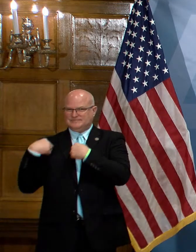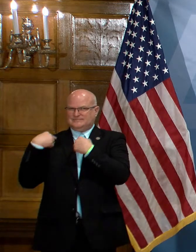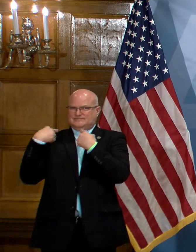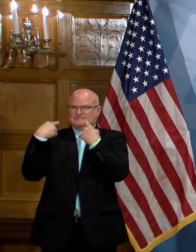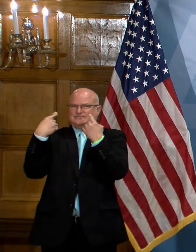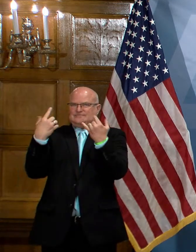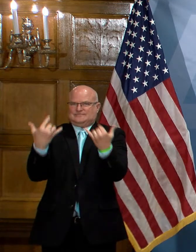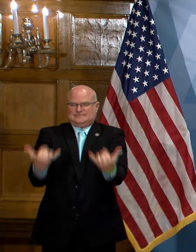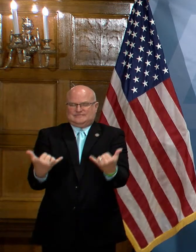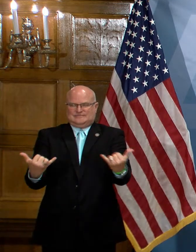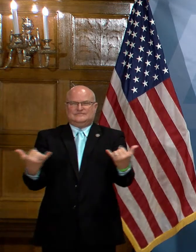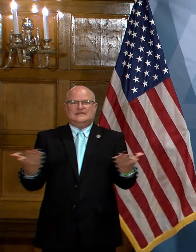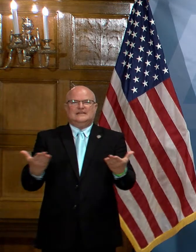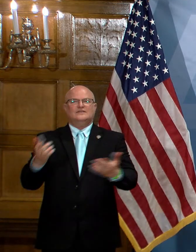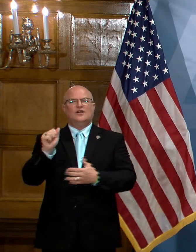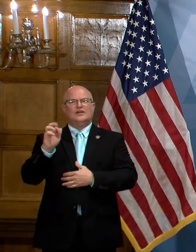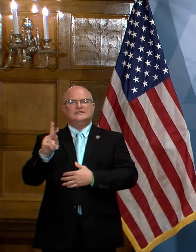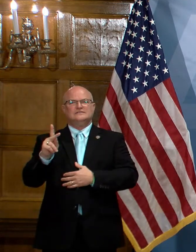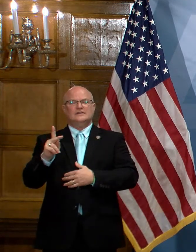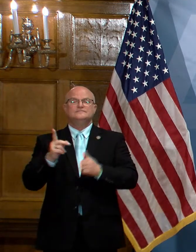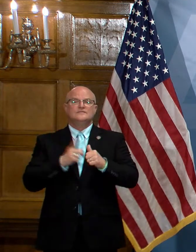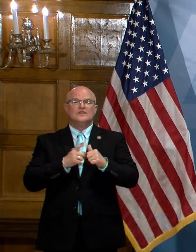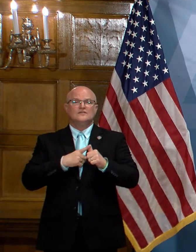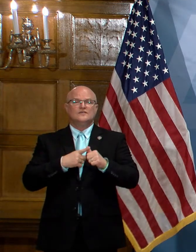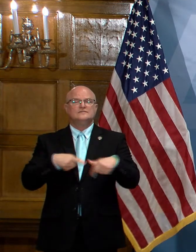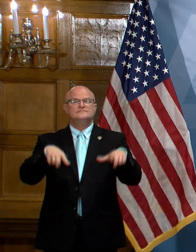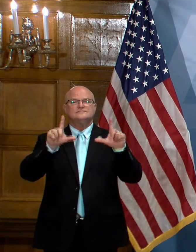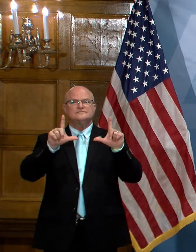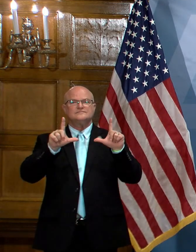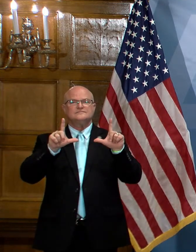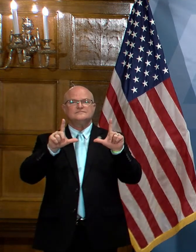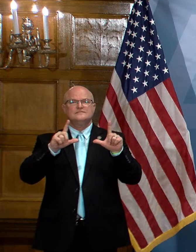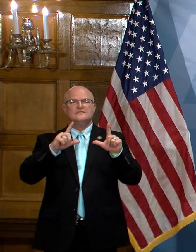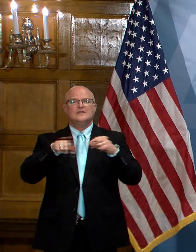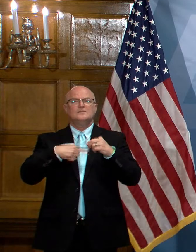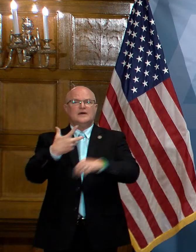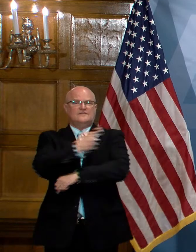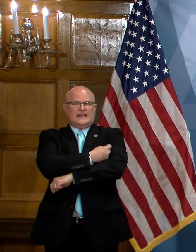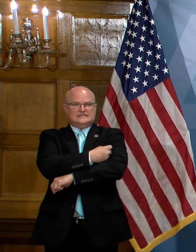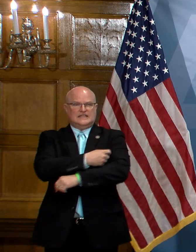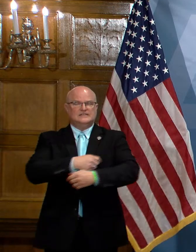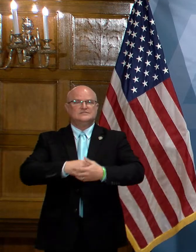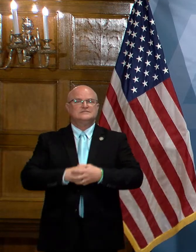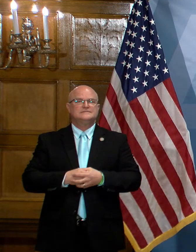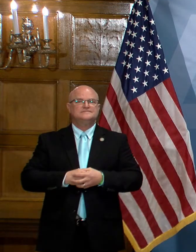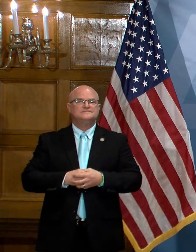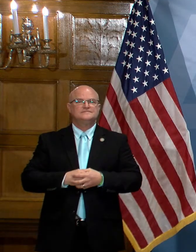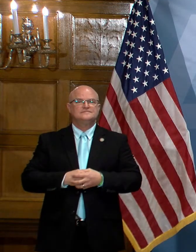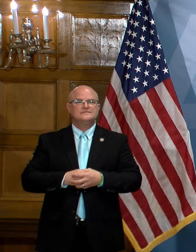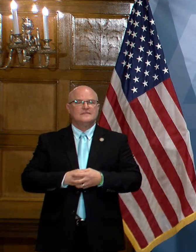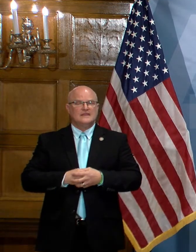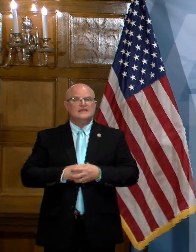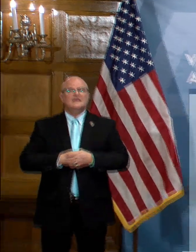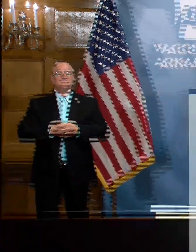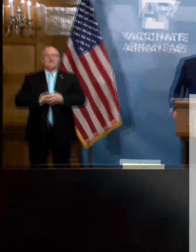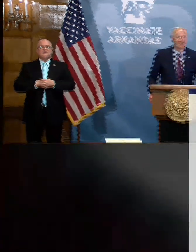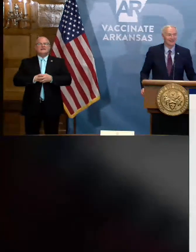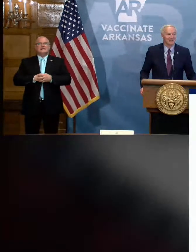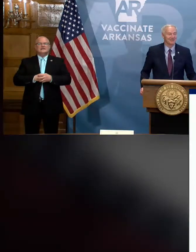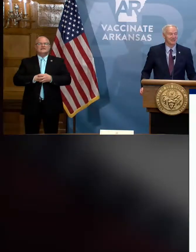see here in Arkansas. And let me first put up the graph in reference to vaccinations. This is a